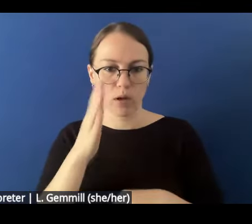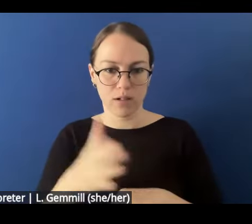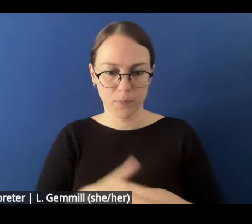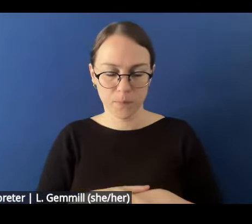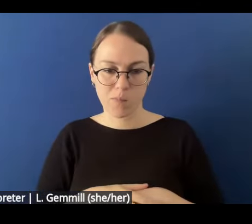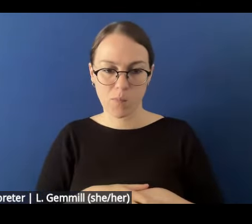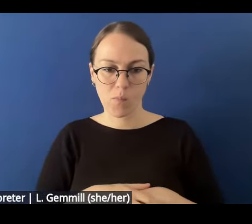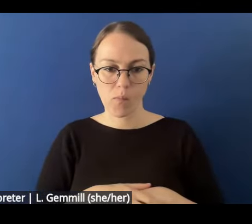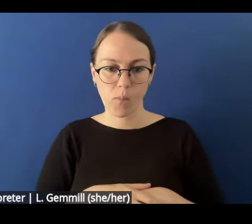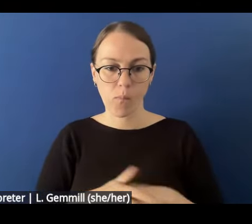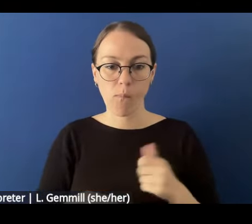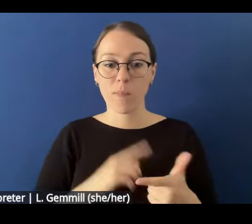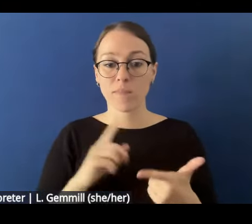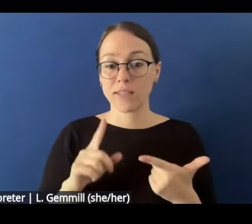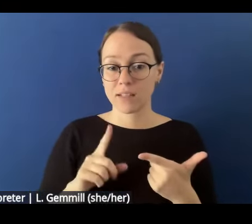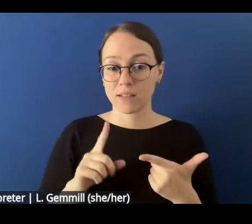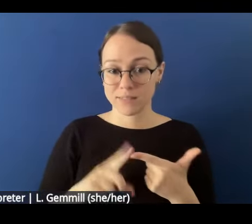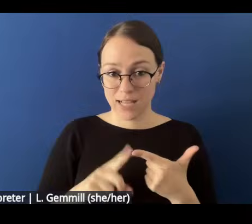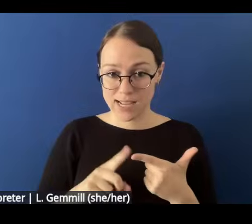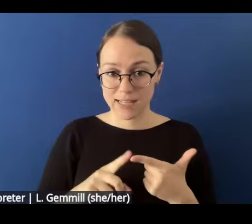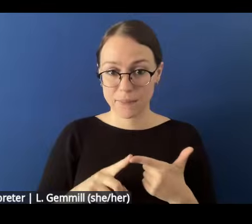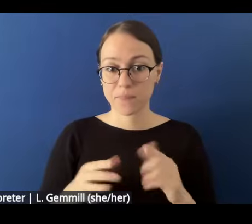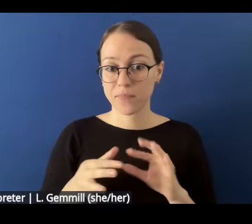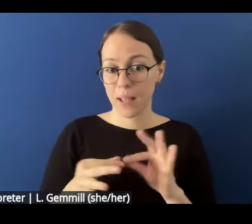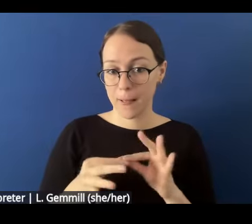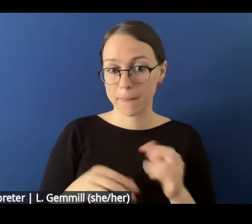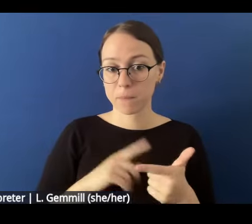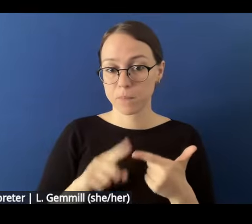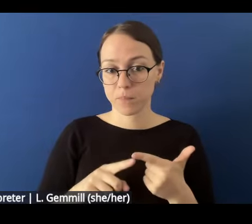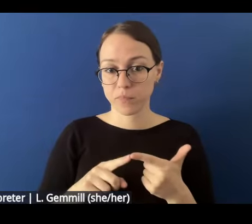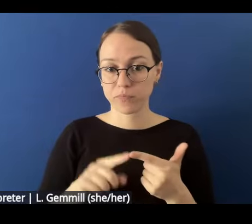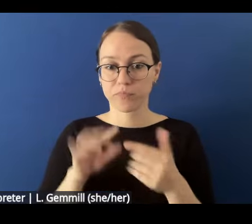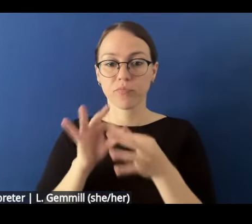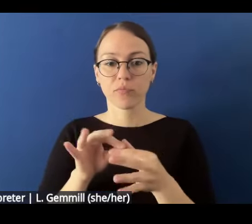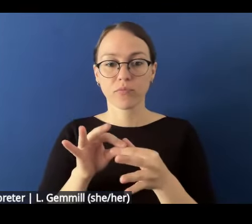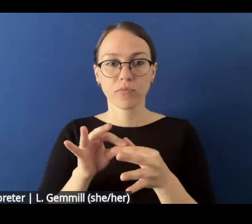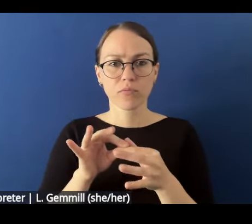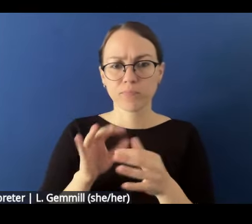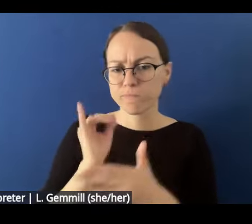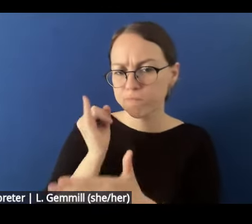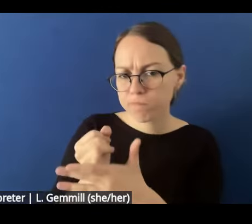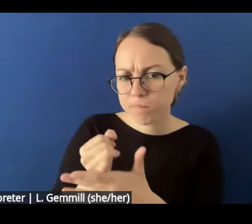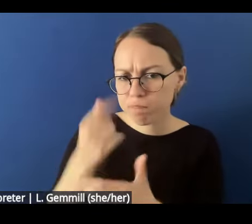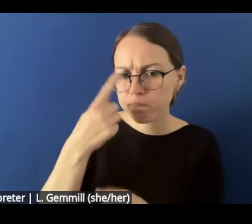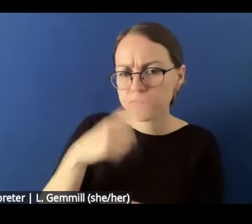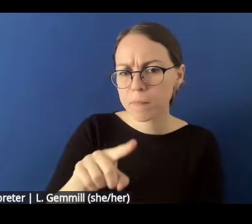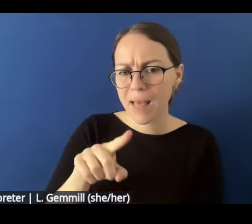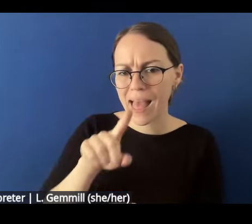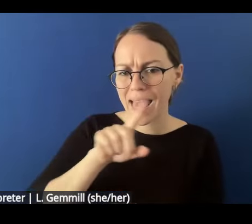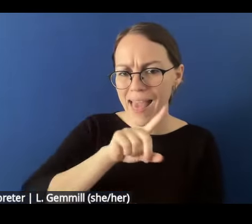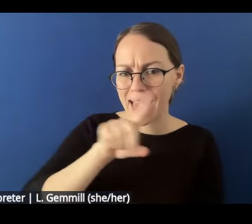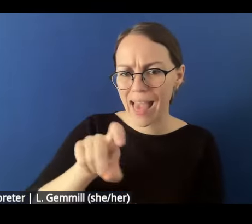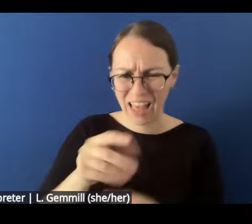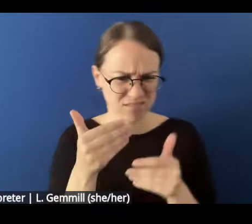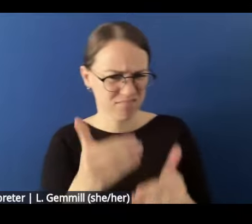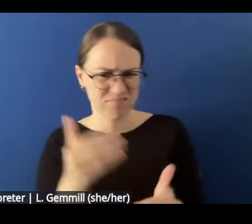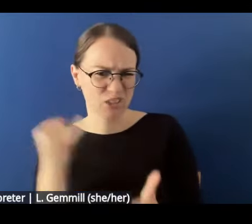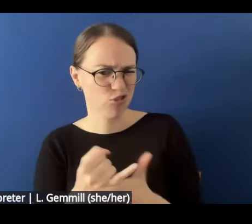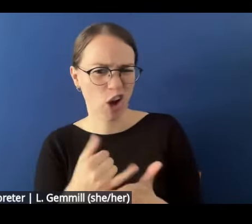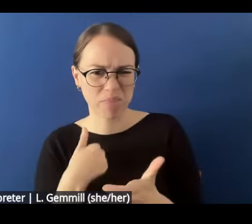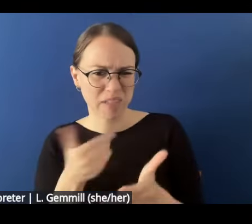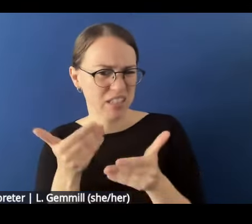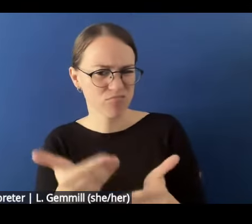The second comment was dealing with subsequent Can signature. I ask? Sorry, yes, please interrupt me at about any that? point. So